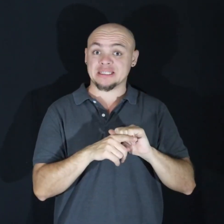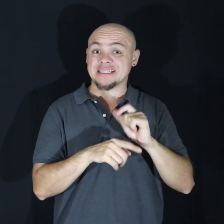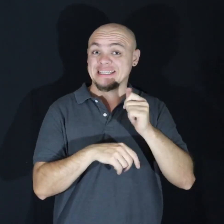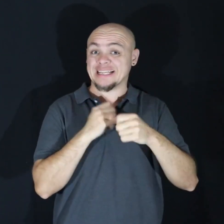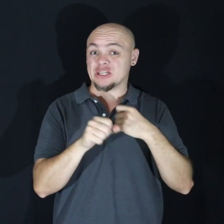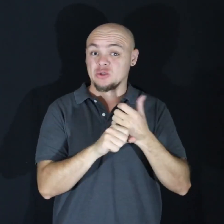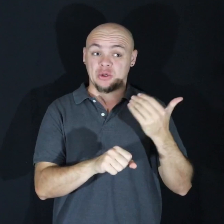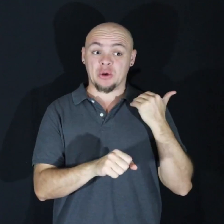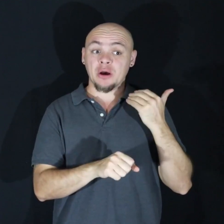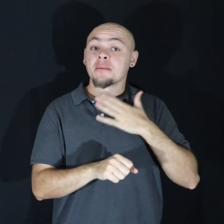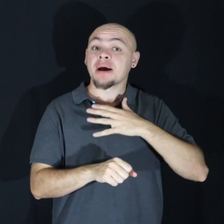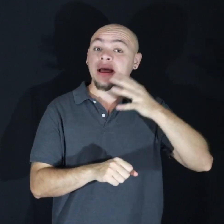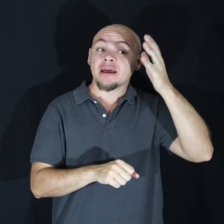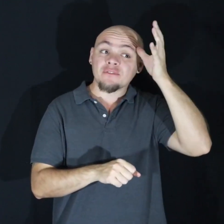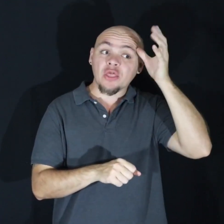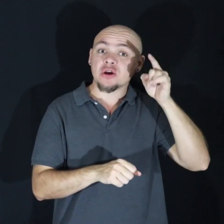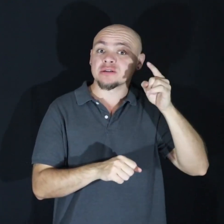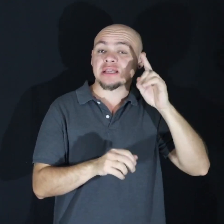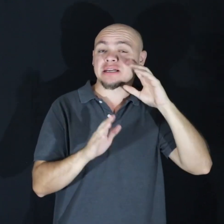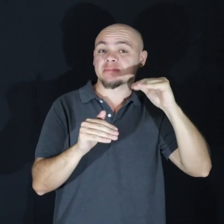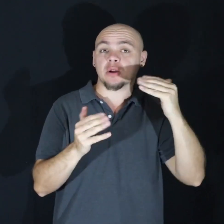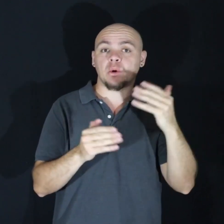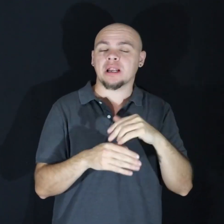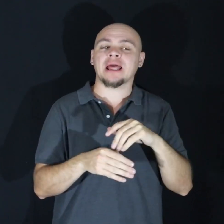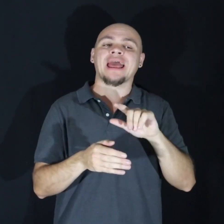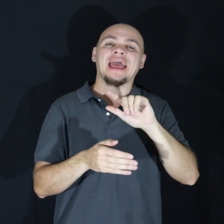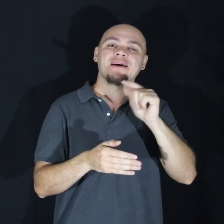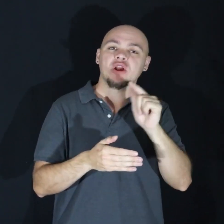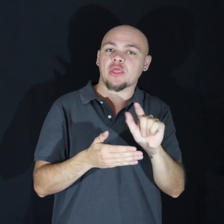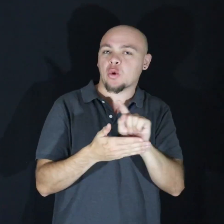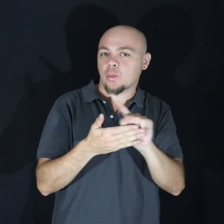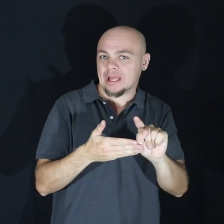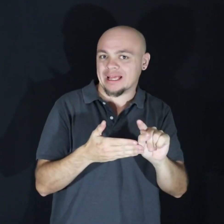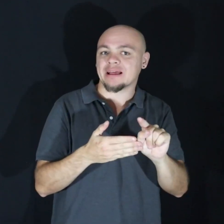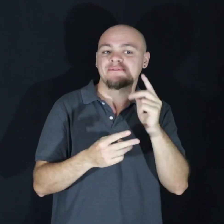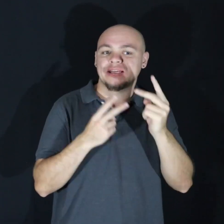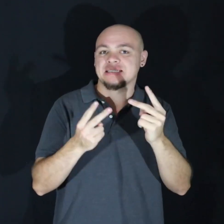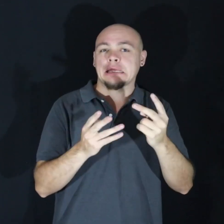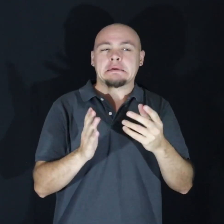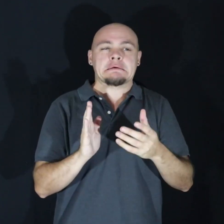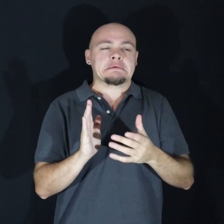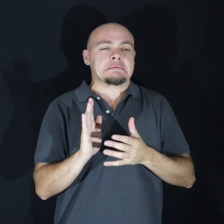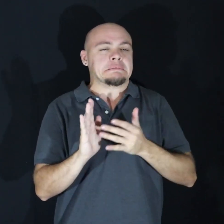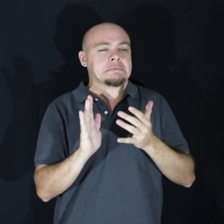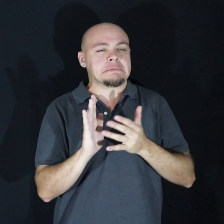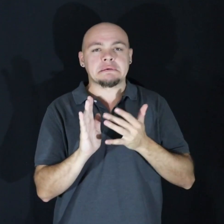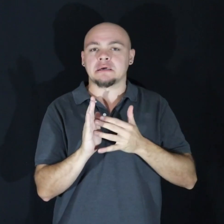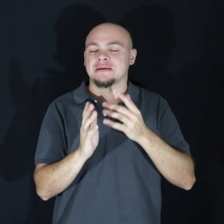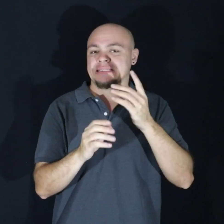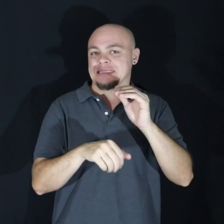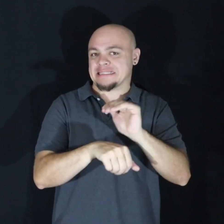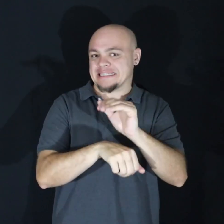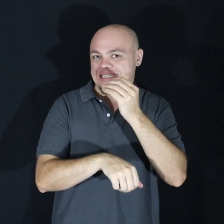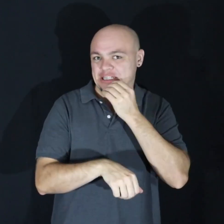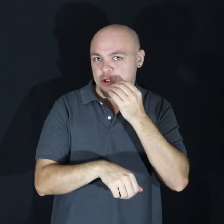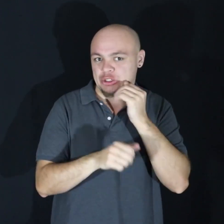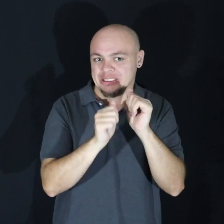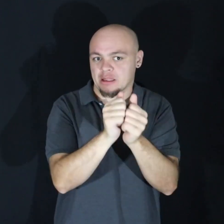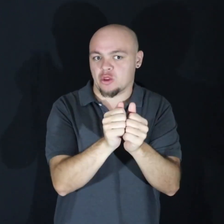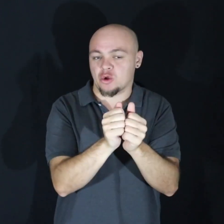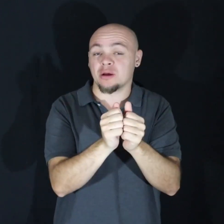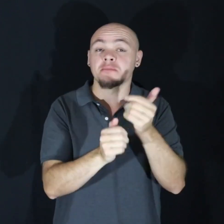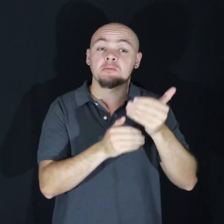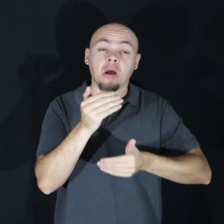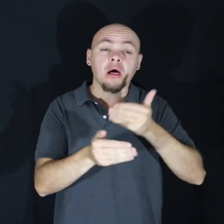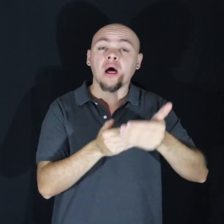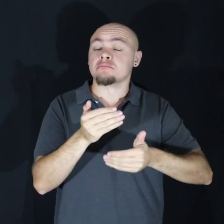my father clients could expect was every other weekend visitation and maybe a dinner on the off week. While significant legal progress has been